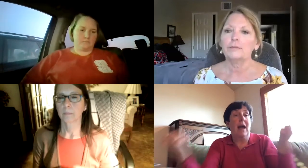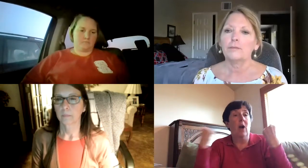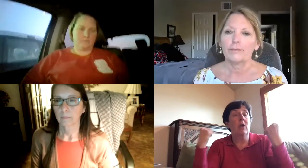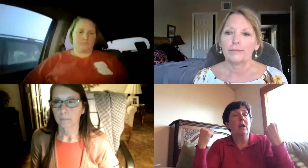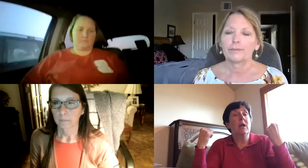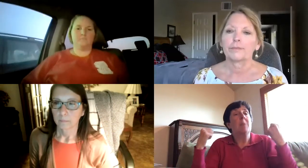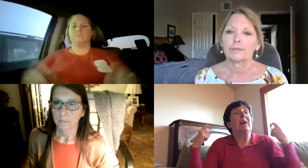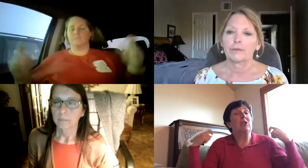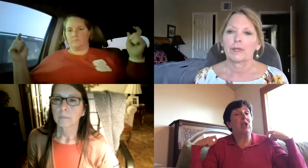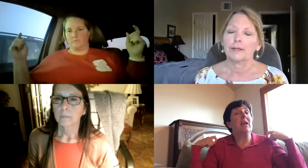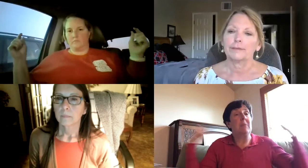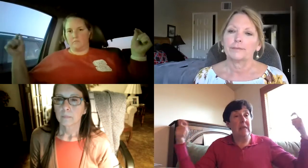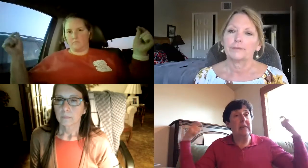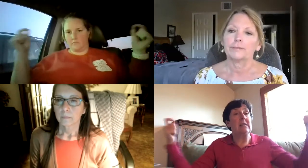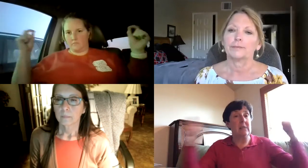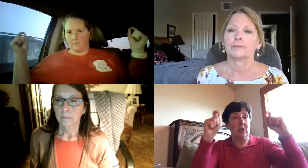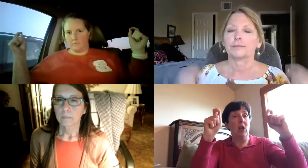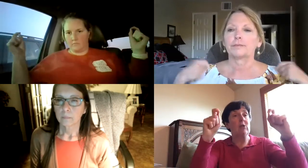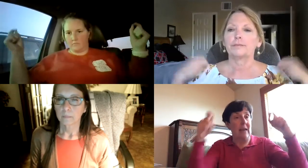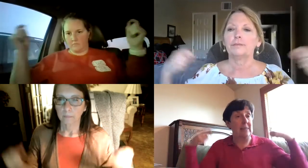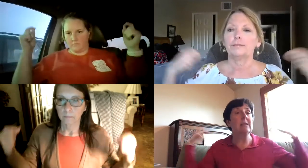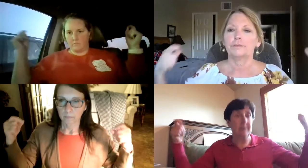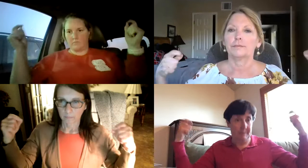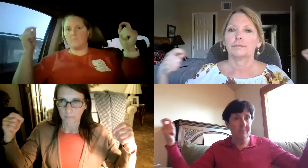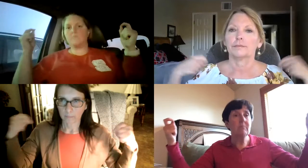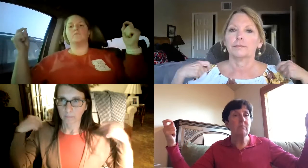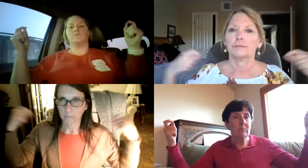work out. But gym is closed X.